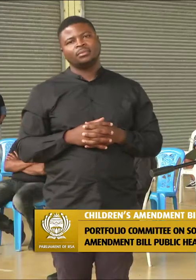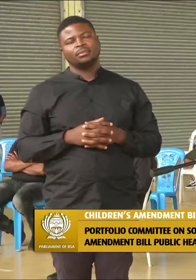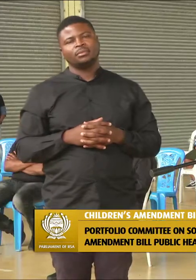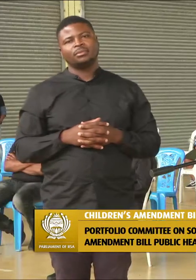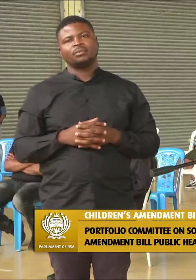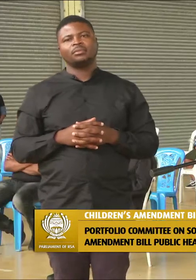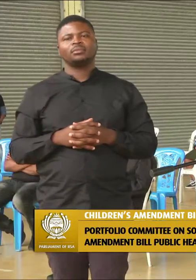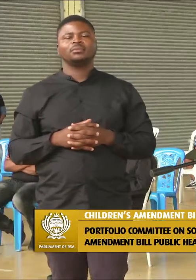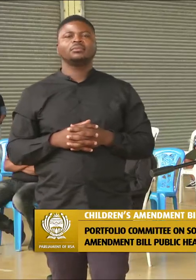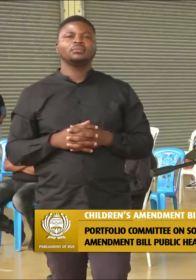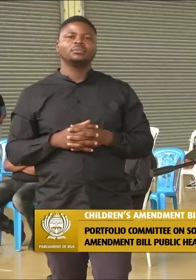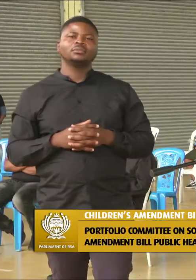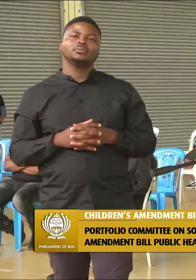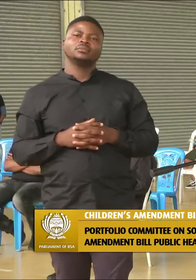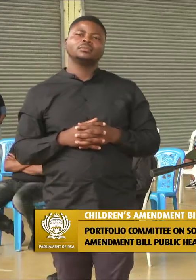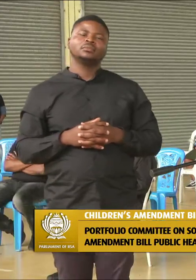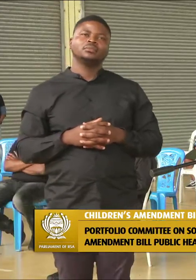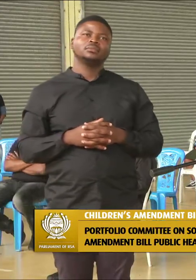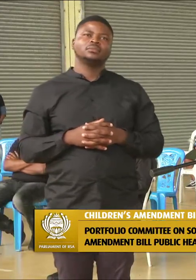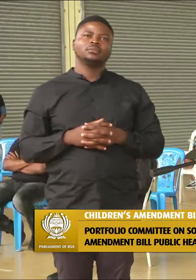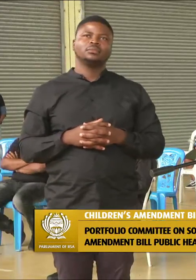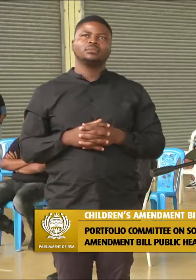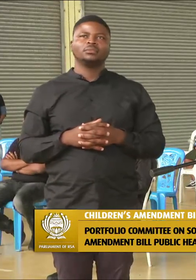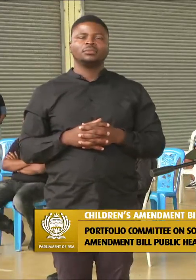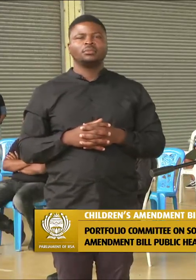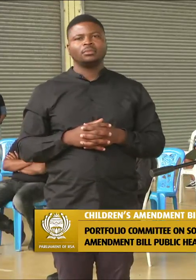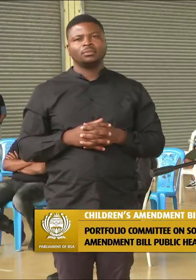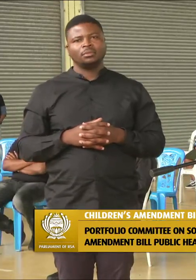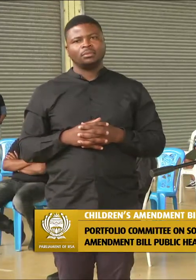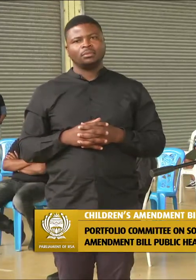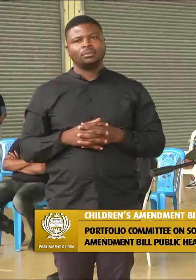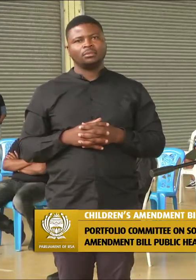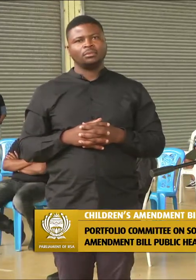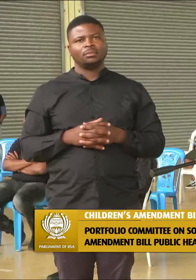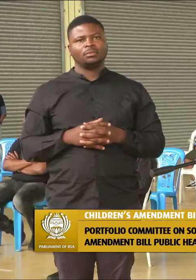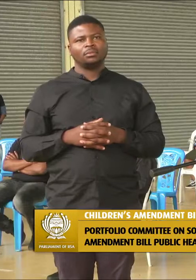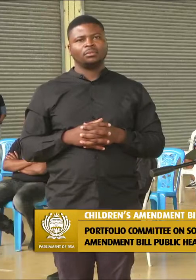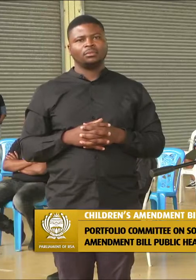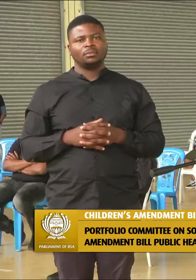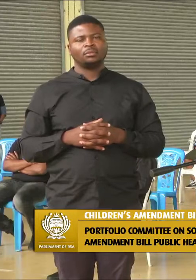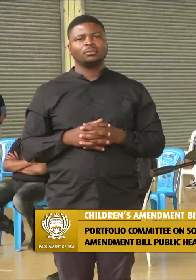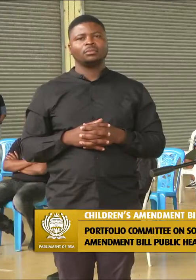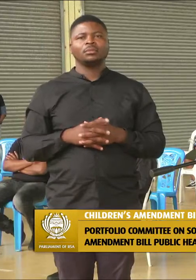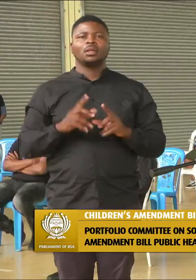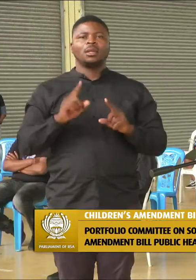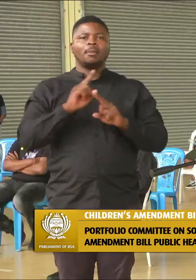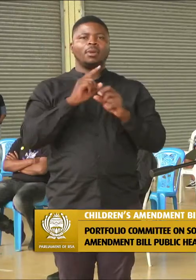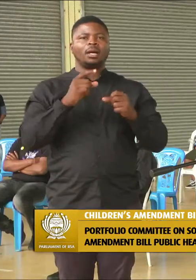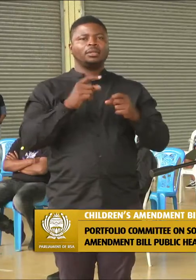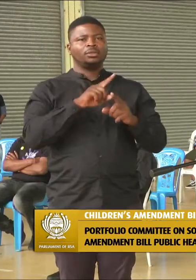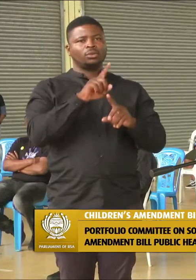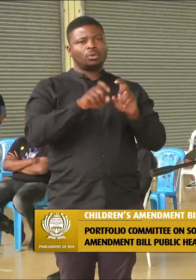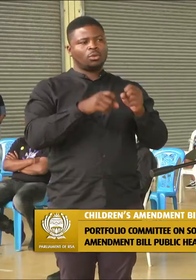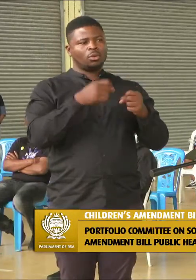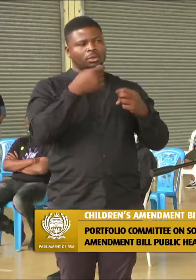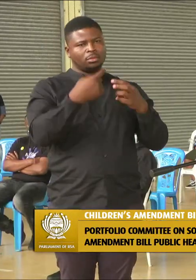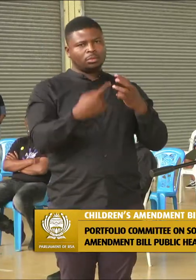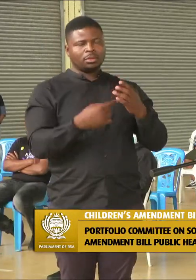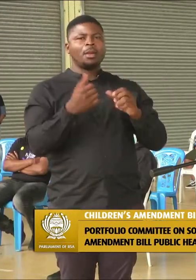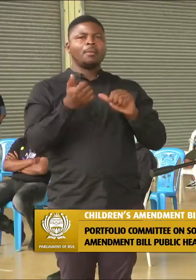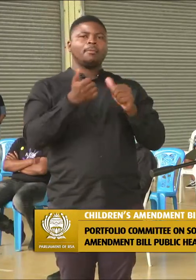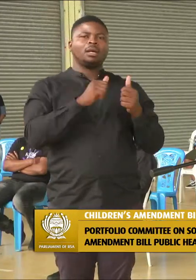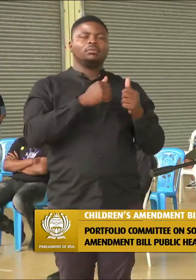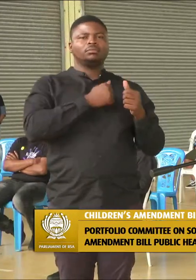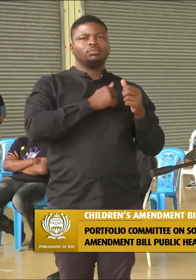him and we will discuss this matter. The rest of the questions would be answered by my colleagues